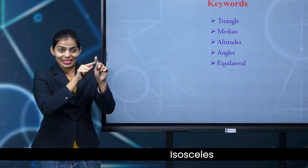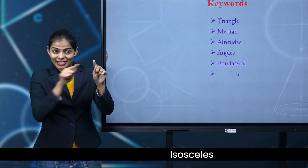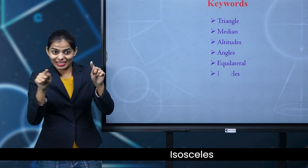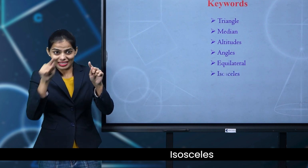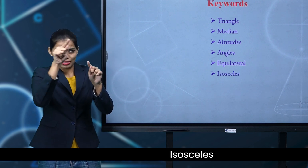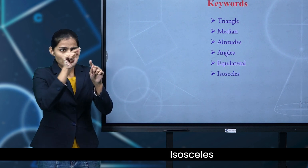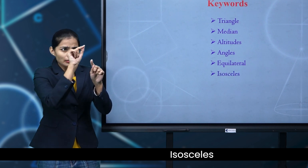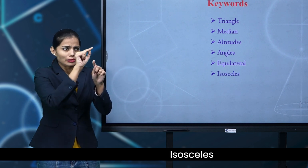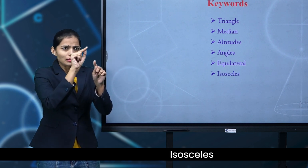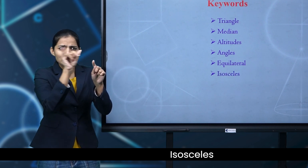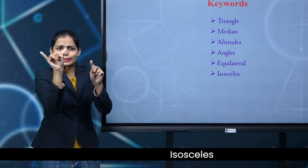isosceles,